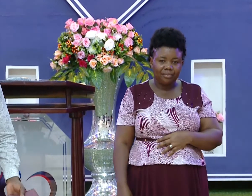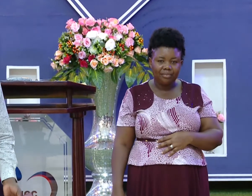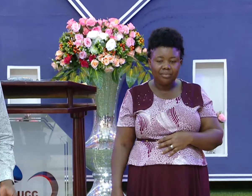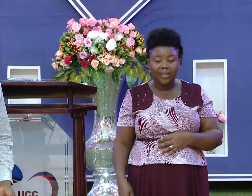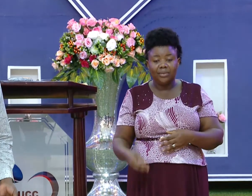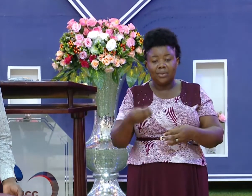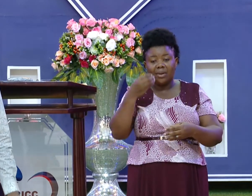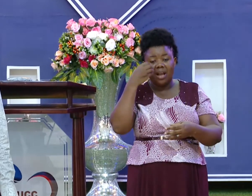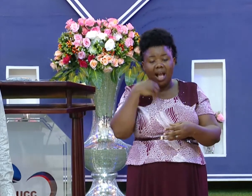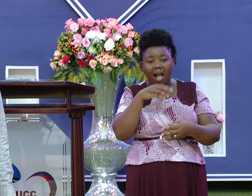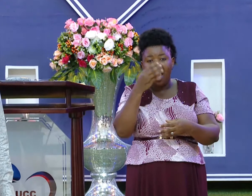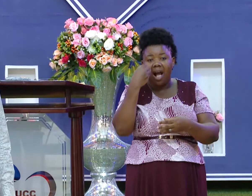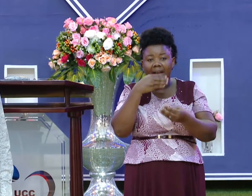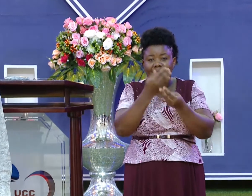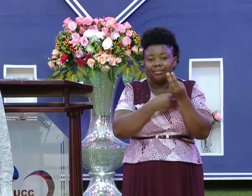late. I